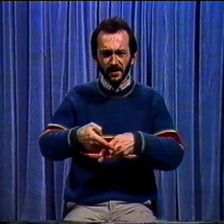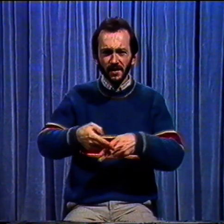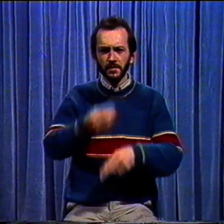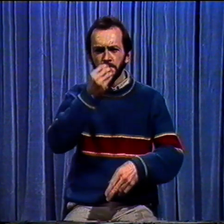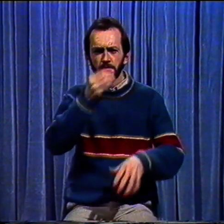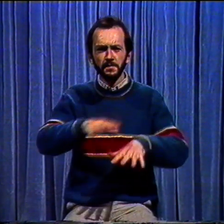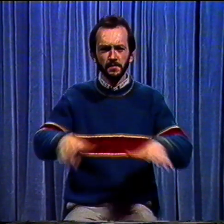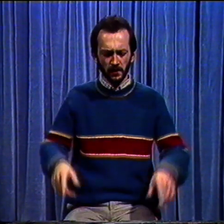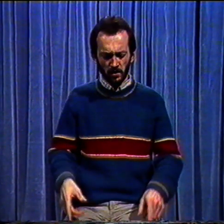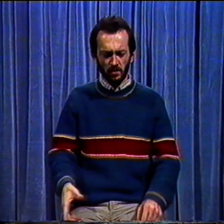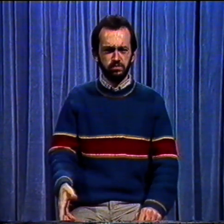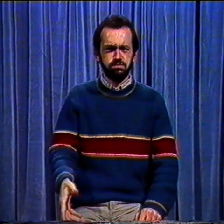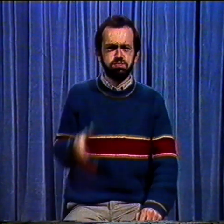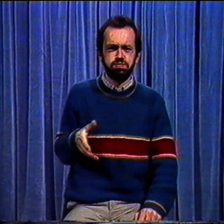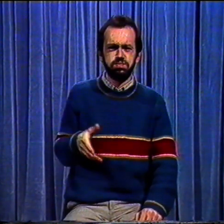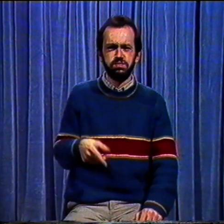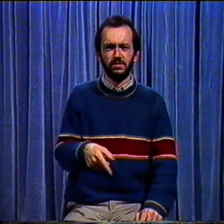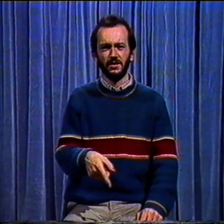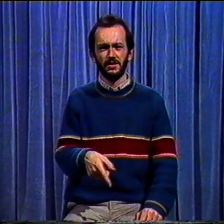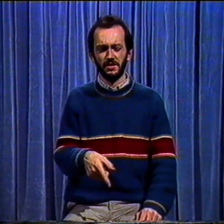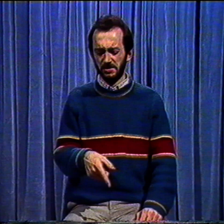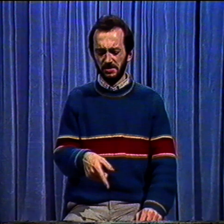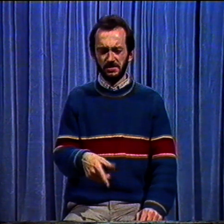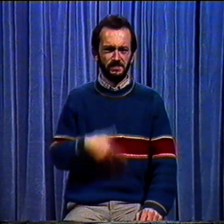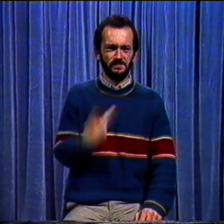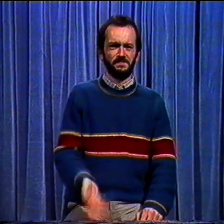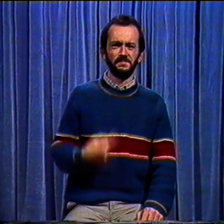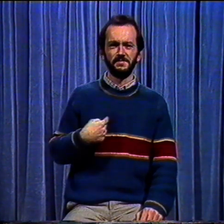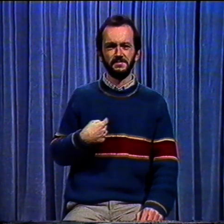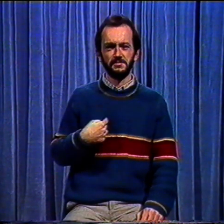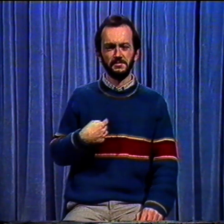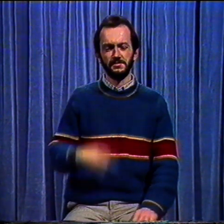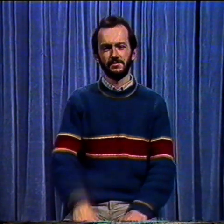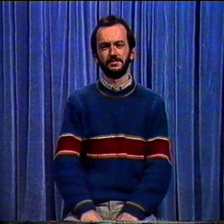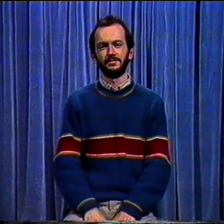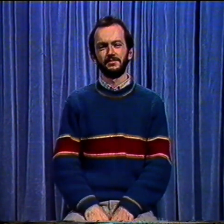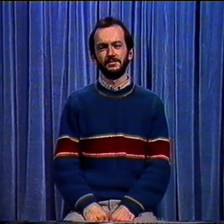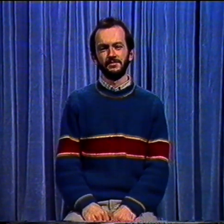Oh, the meal that I'm about to have is... it's horrible. I don't want it.